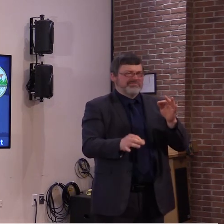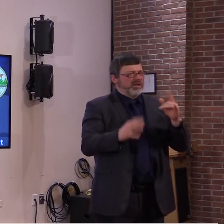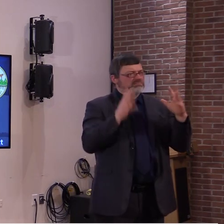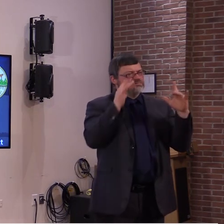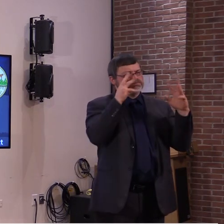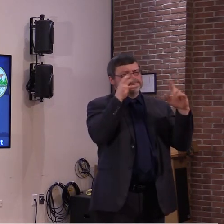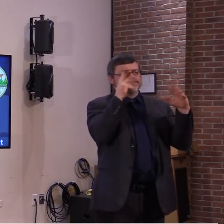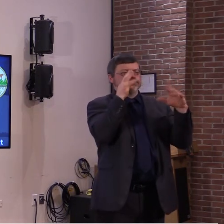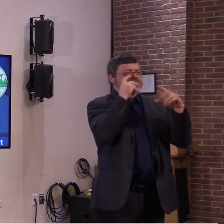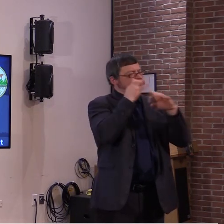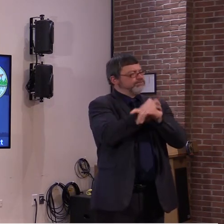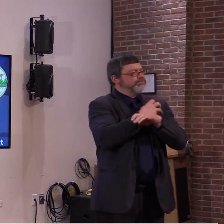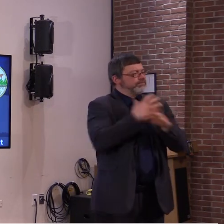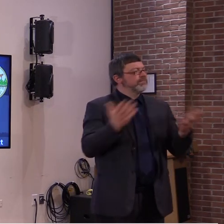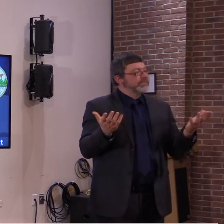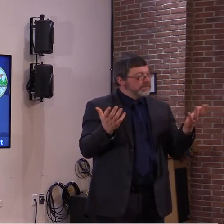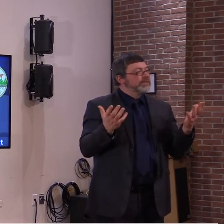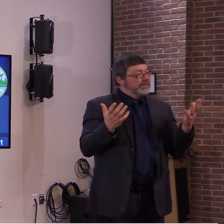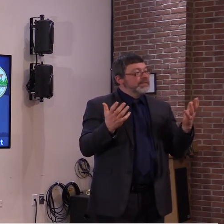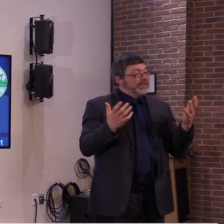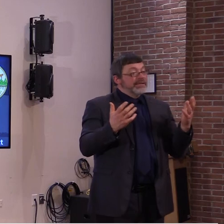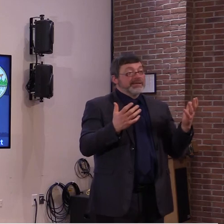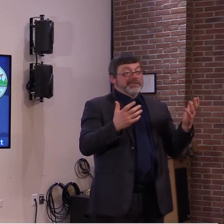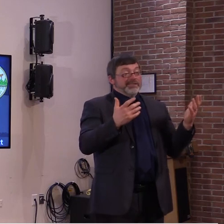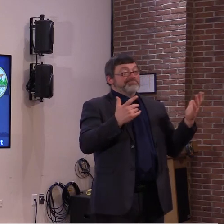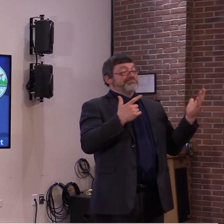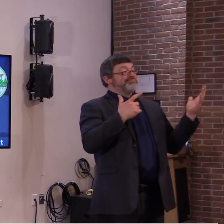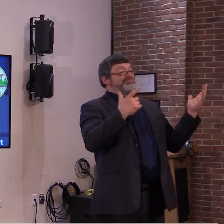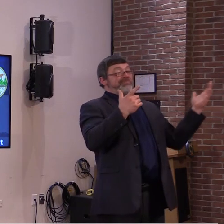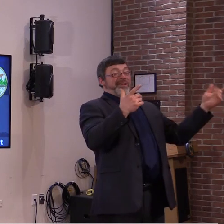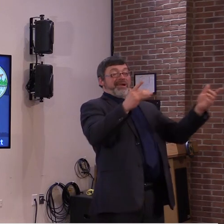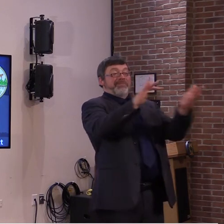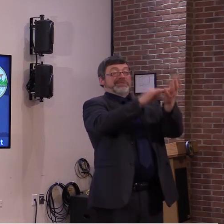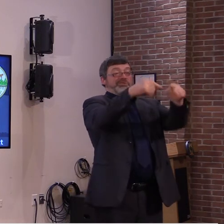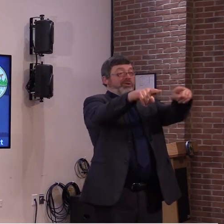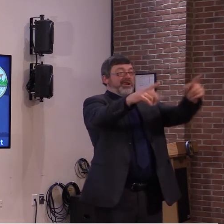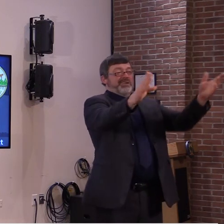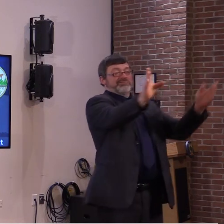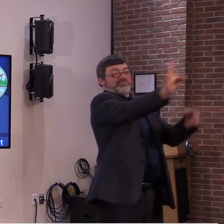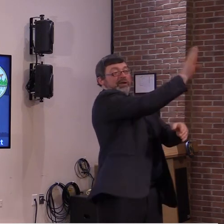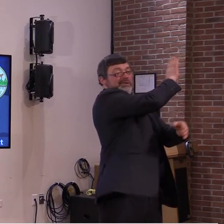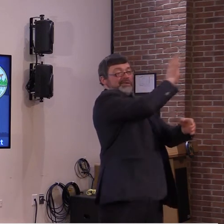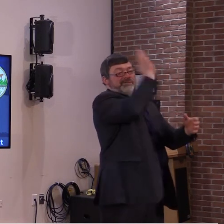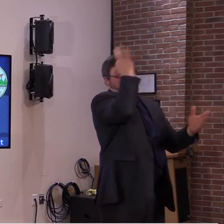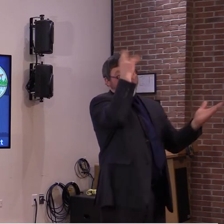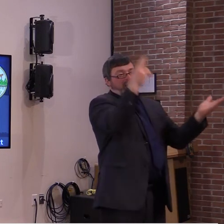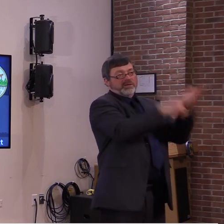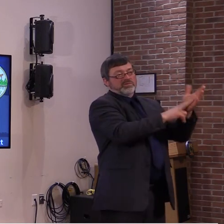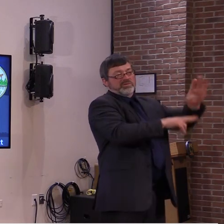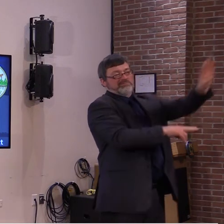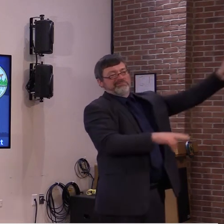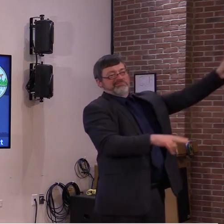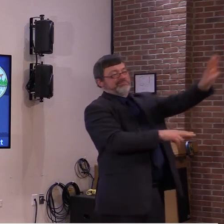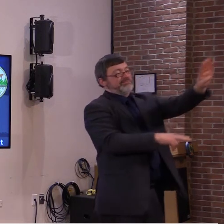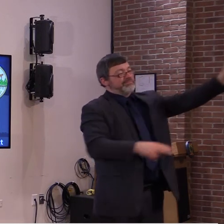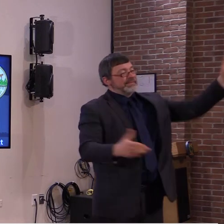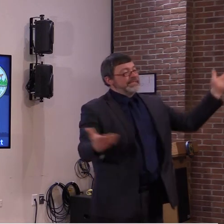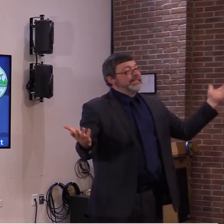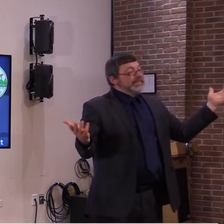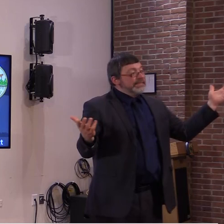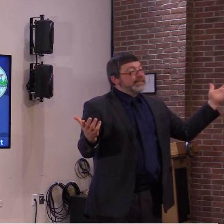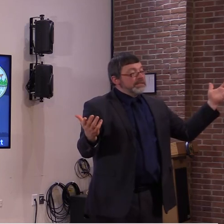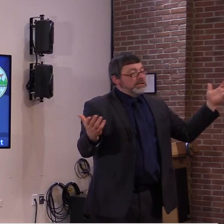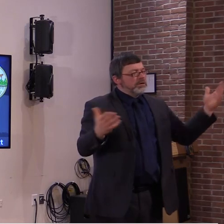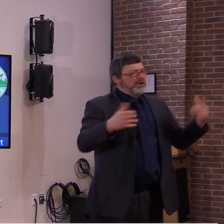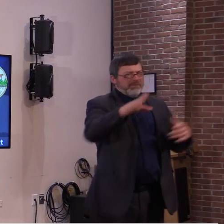I go back to, look what we're doing in comparison to everybody else in the nation, and Vermont is certainly